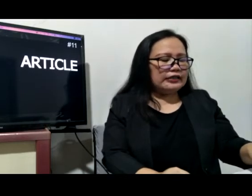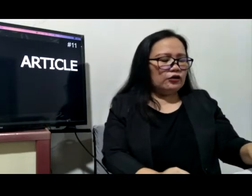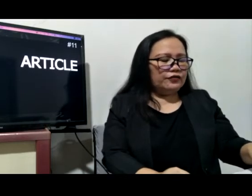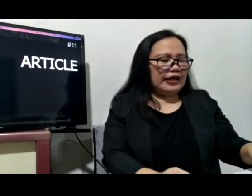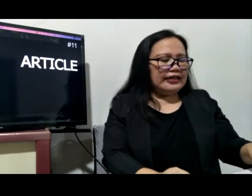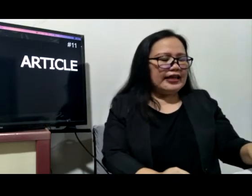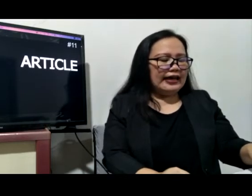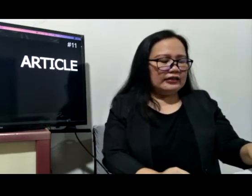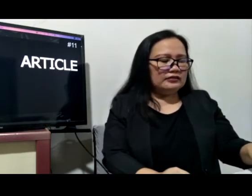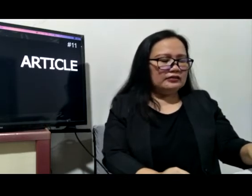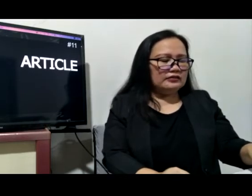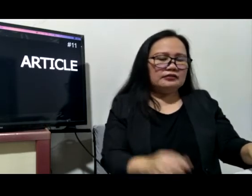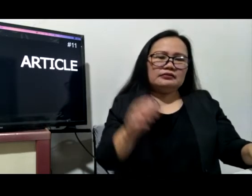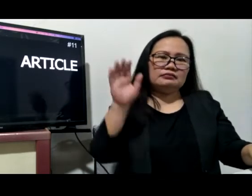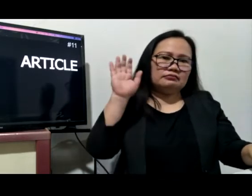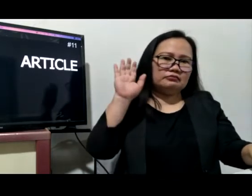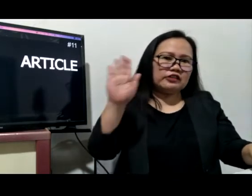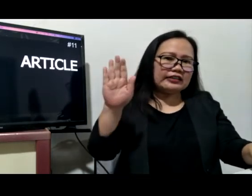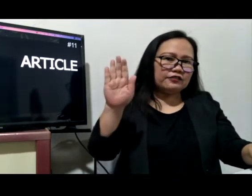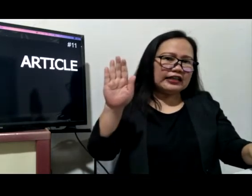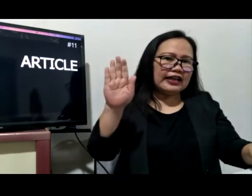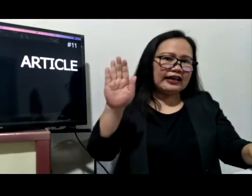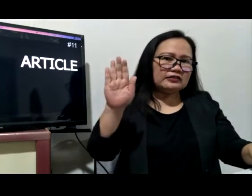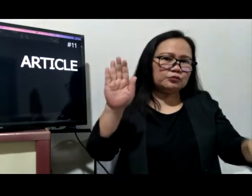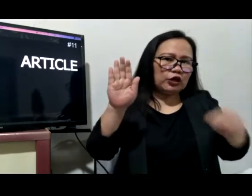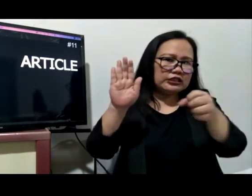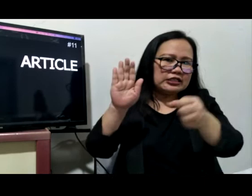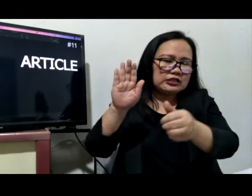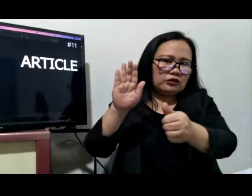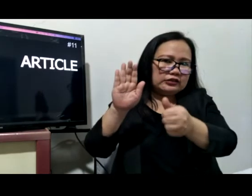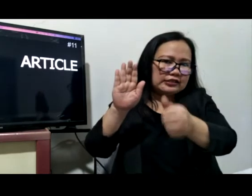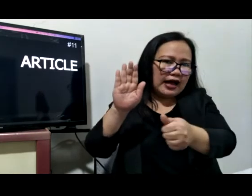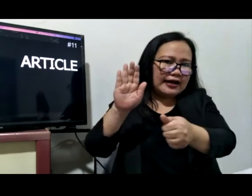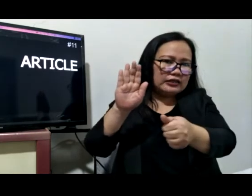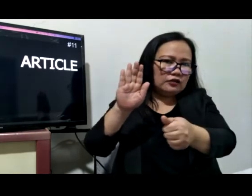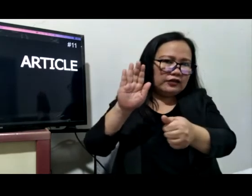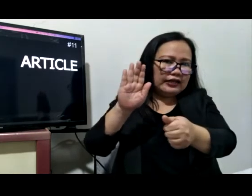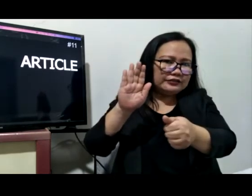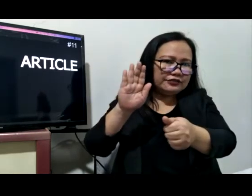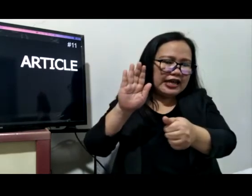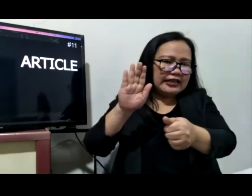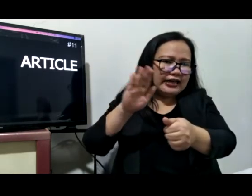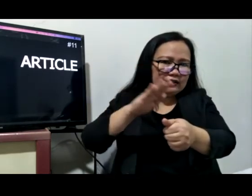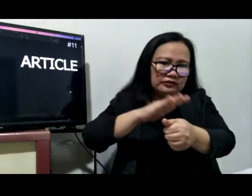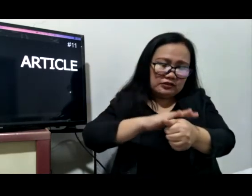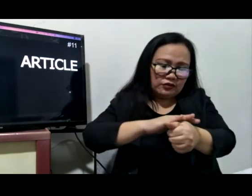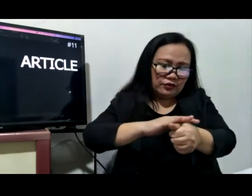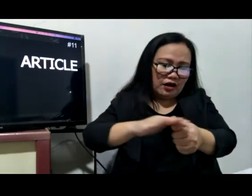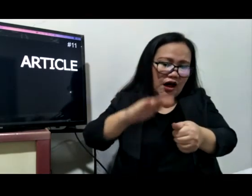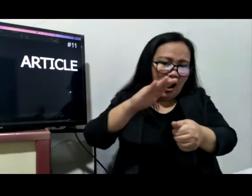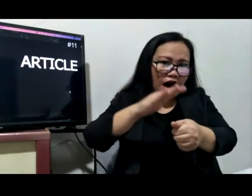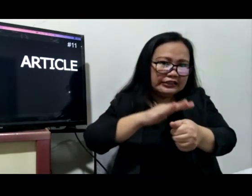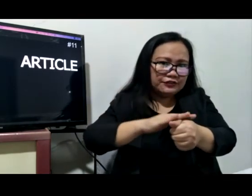of A hand. Right flat hand brushes on side of left A hand. So,